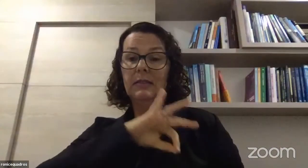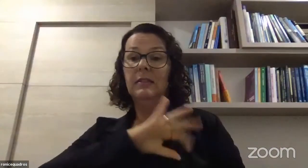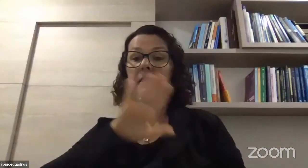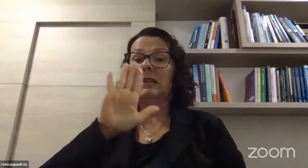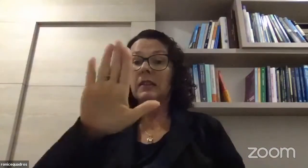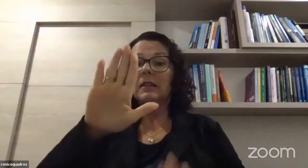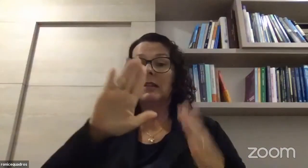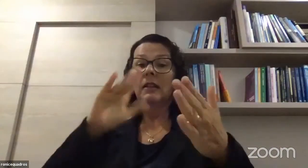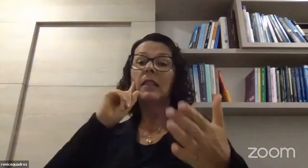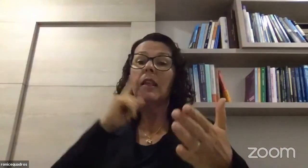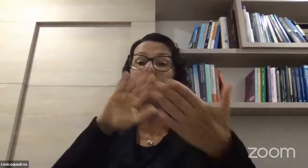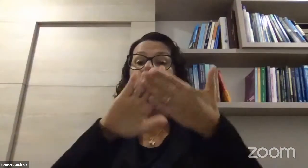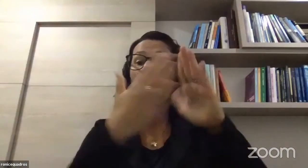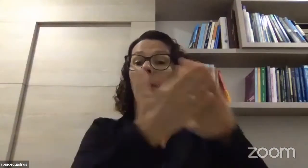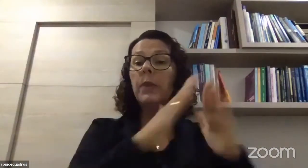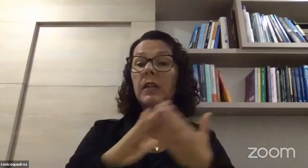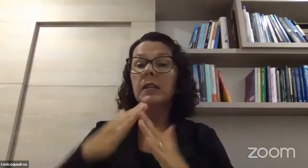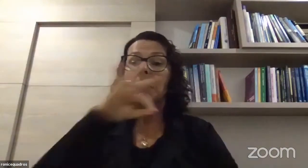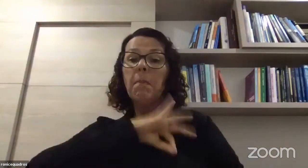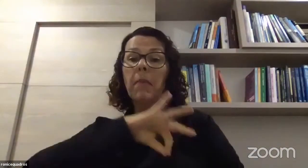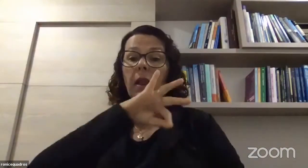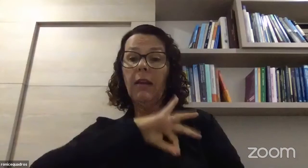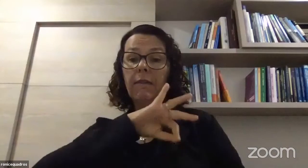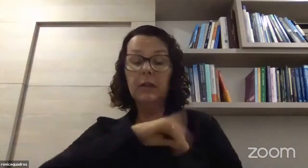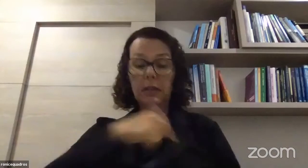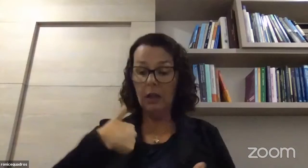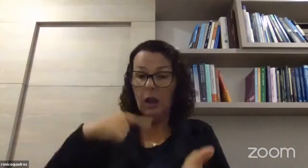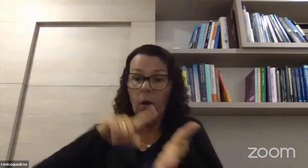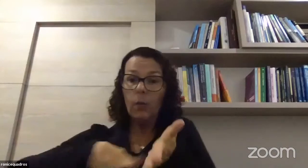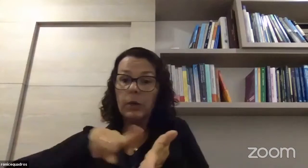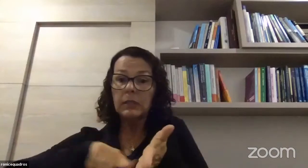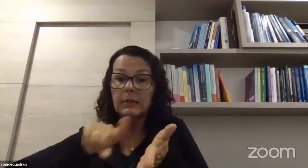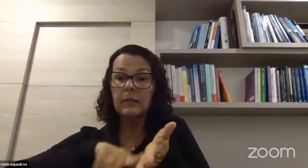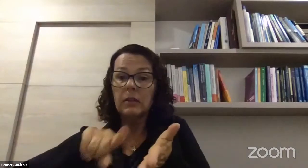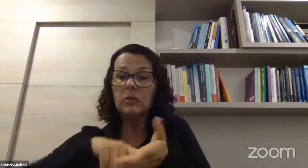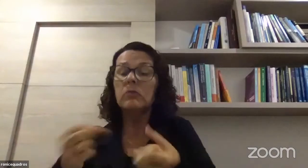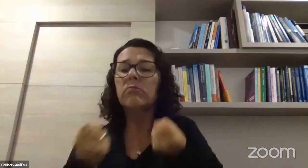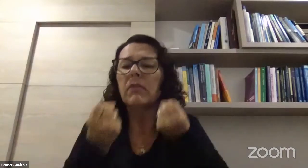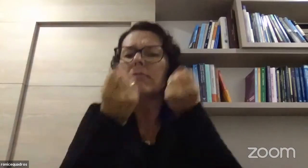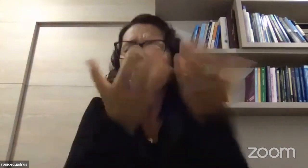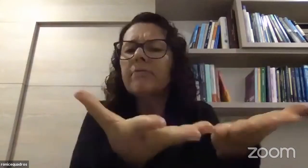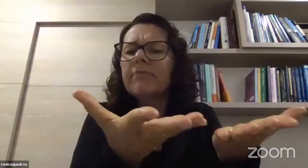We also have to think about how our research will be benefiting them.